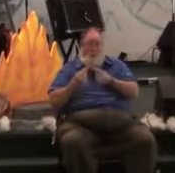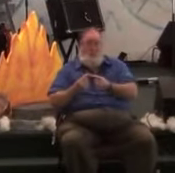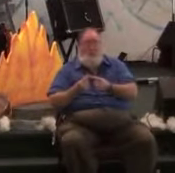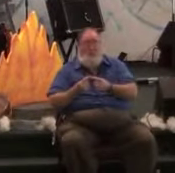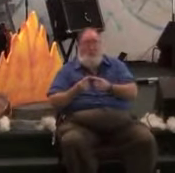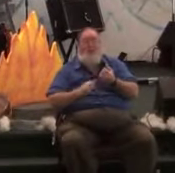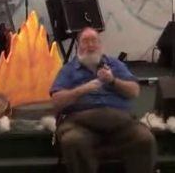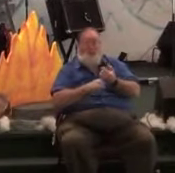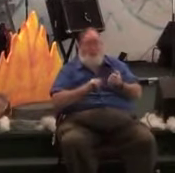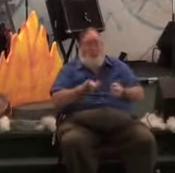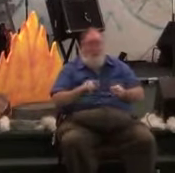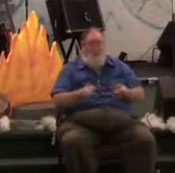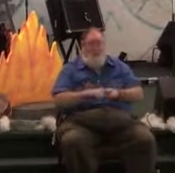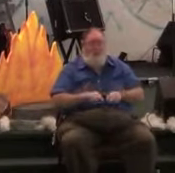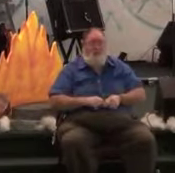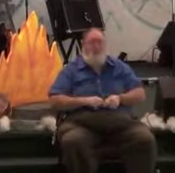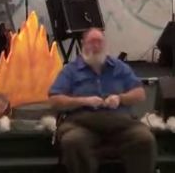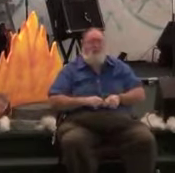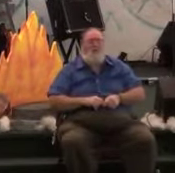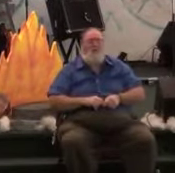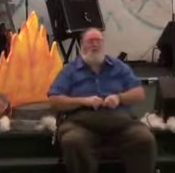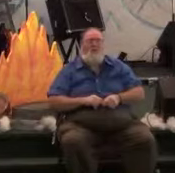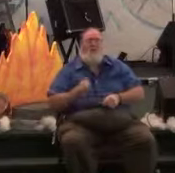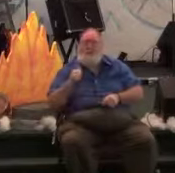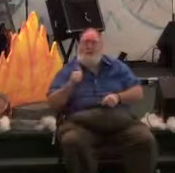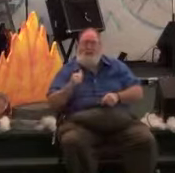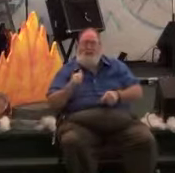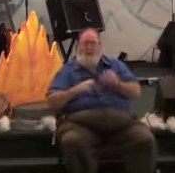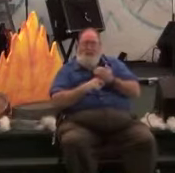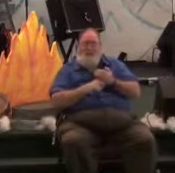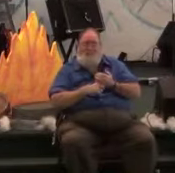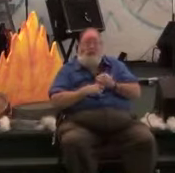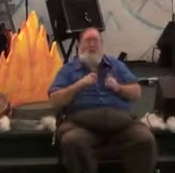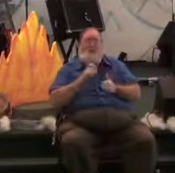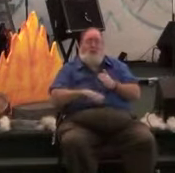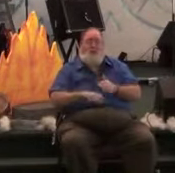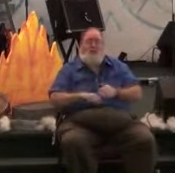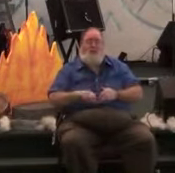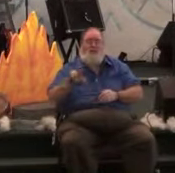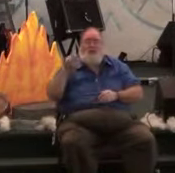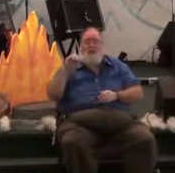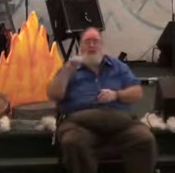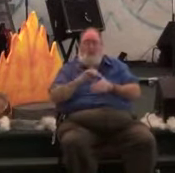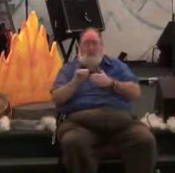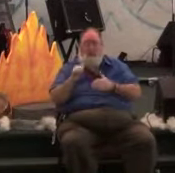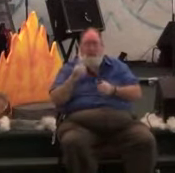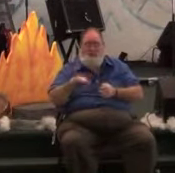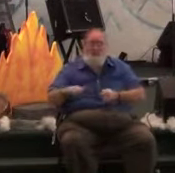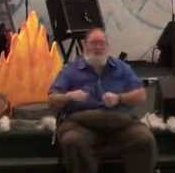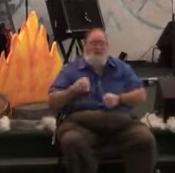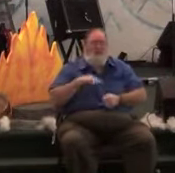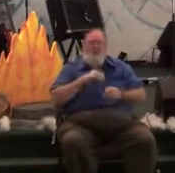too. 10 tickets, and they're $30 each. And we don't want any kids that want to